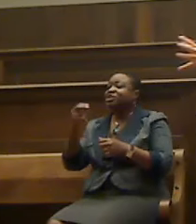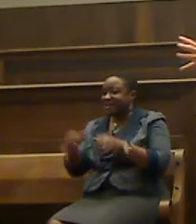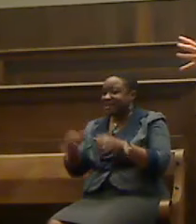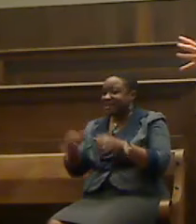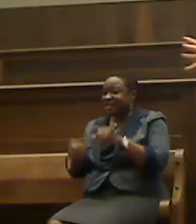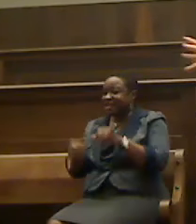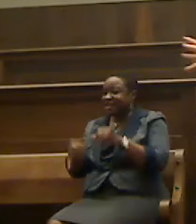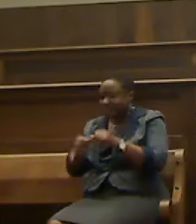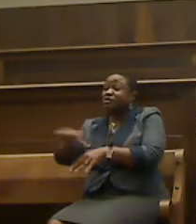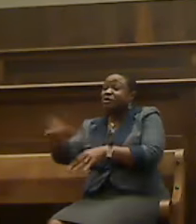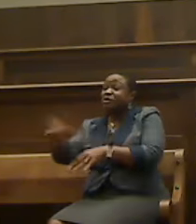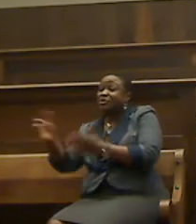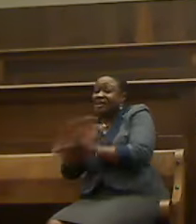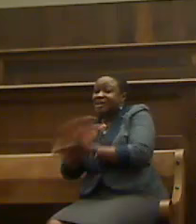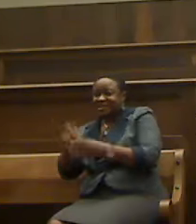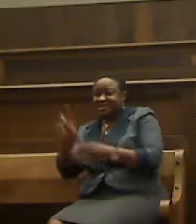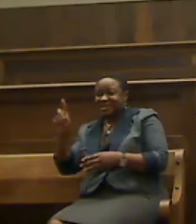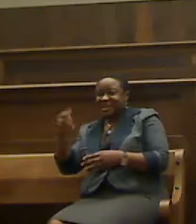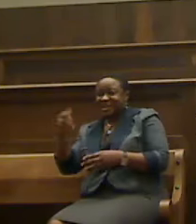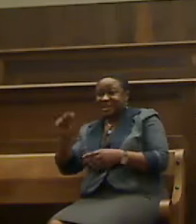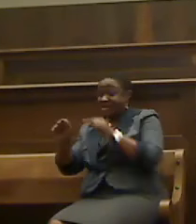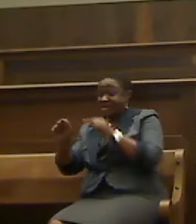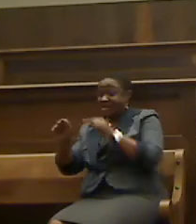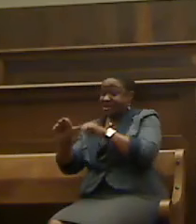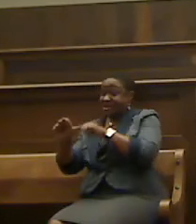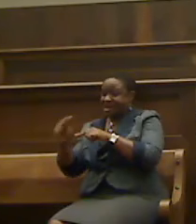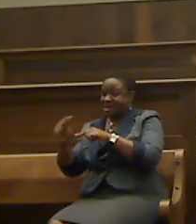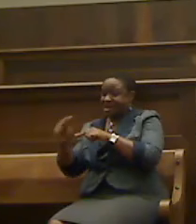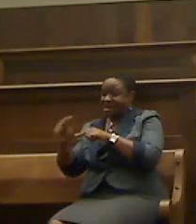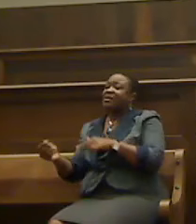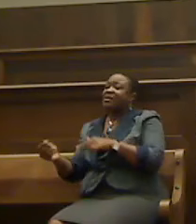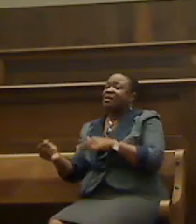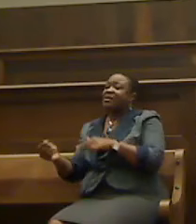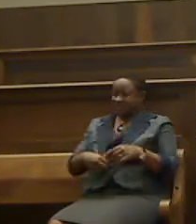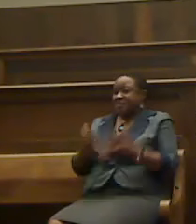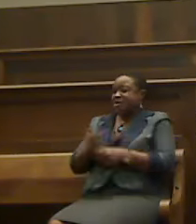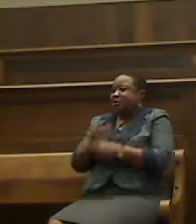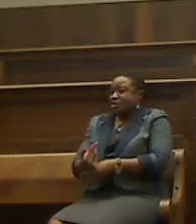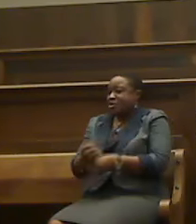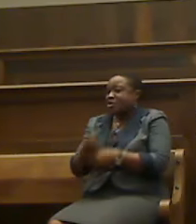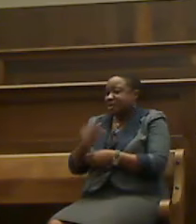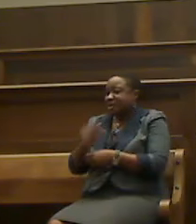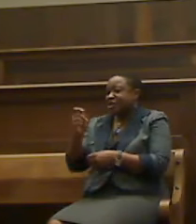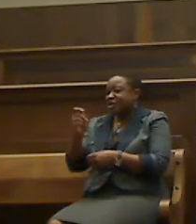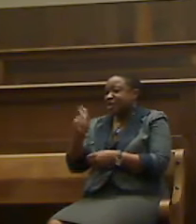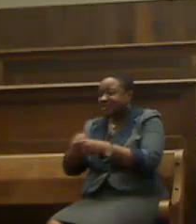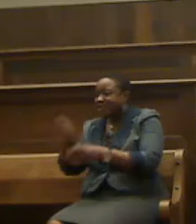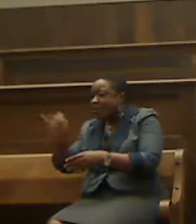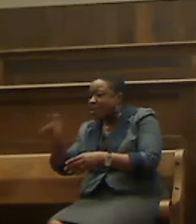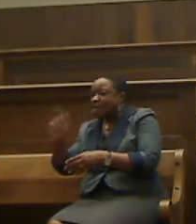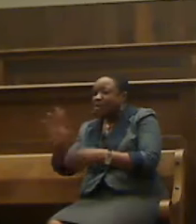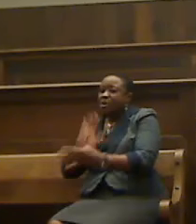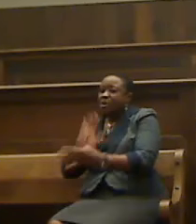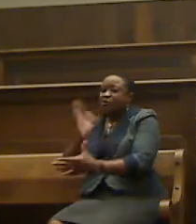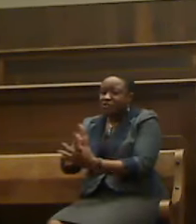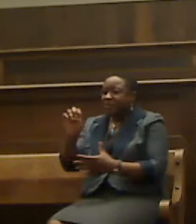damage in the DNA, and the DNA might produce some fat-soluble toxin that ends up in the oil, or some endocrine disruptor that ends up in